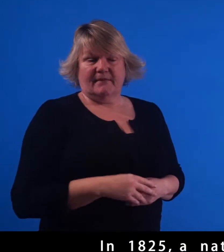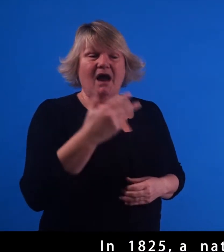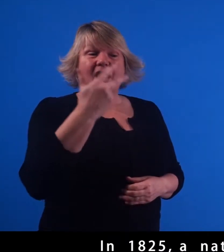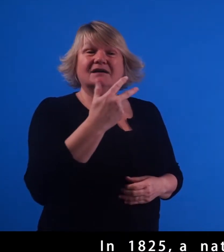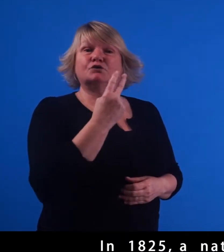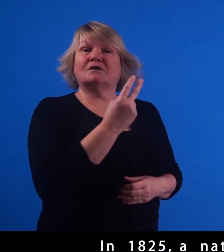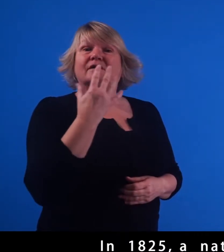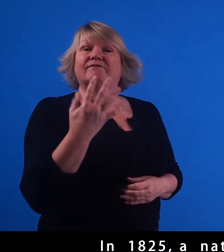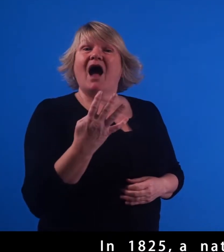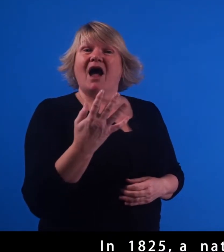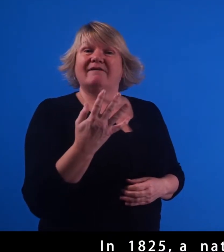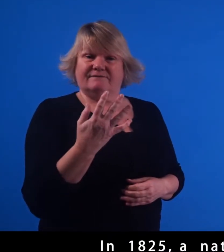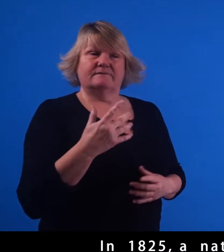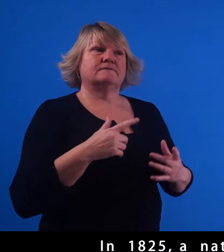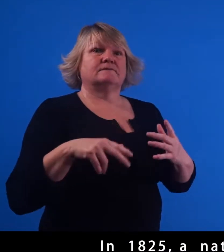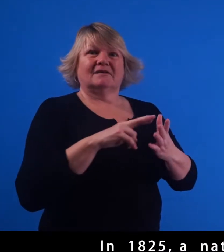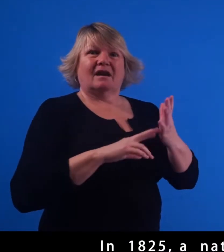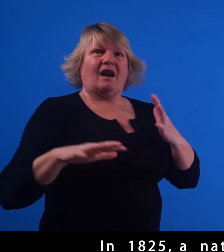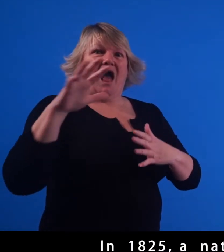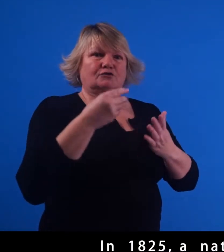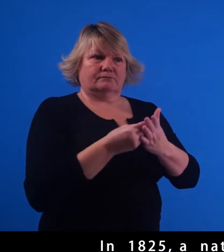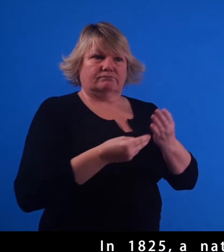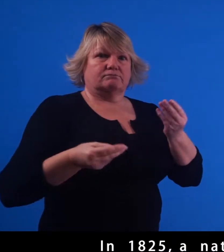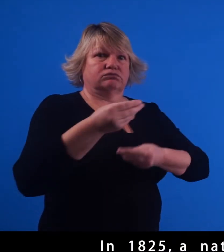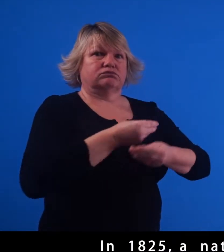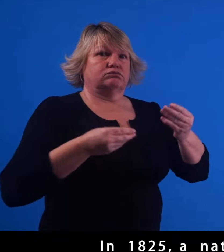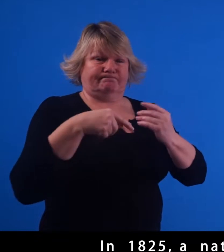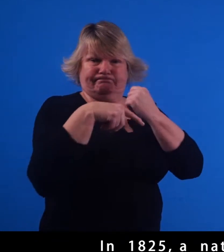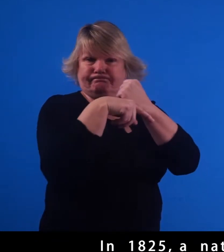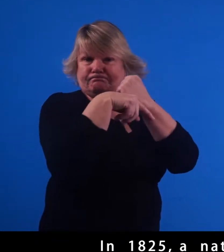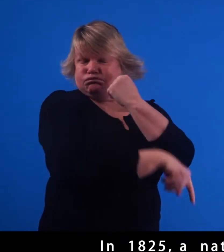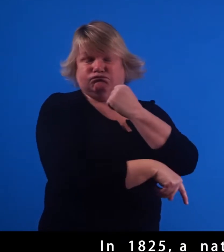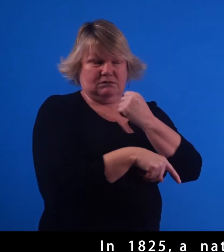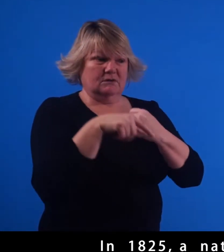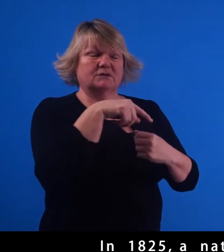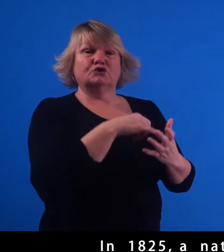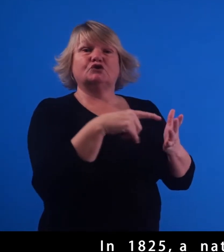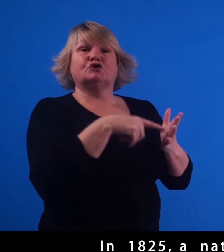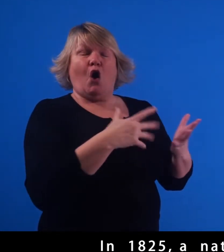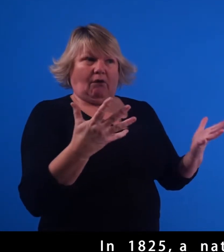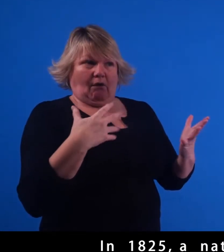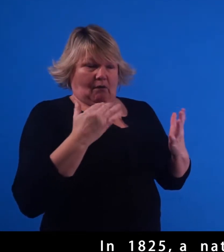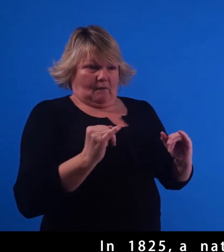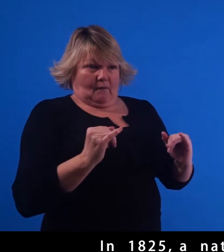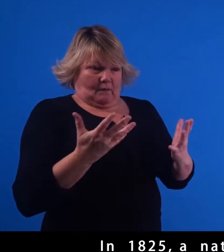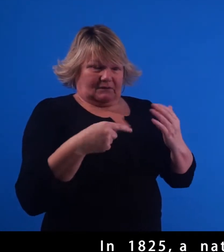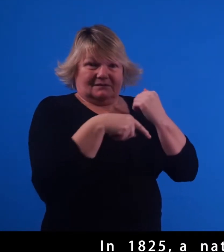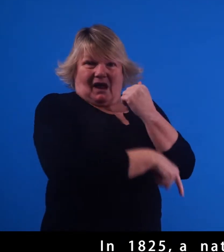In 1825, a national financial crash plunged Scott into serious